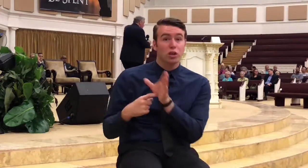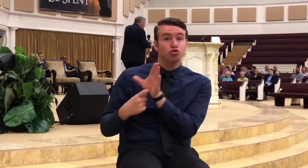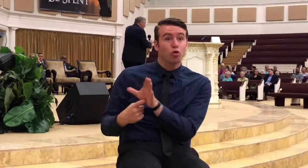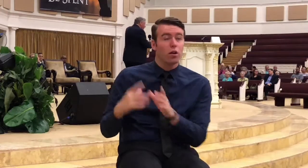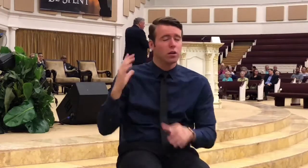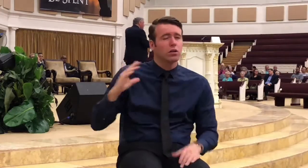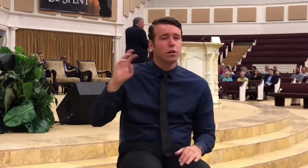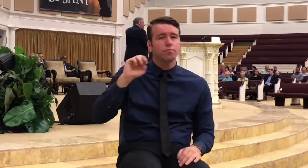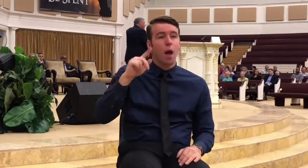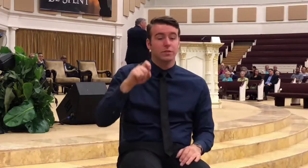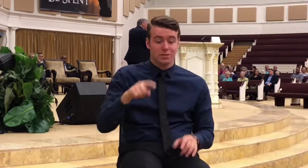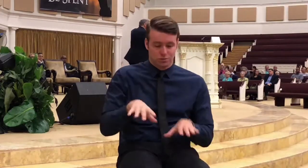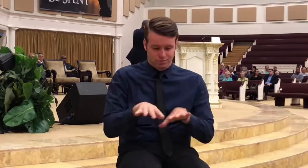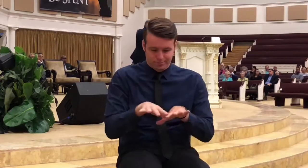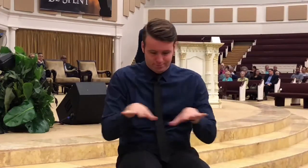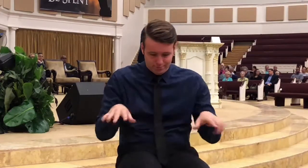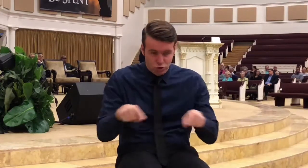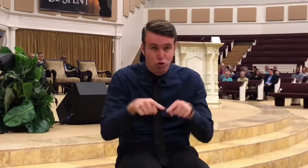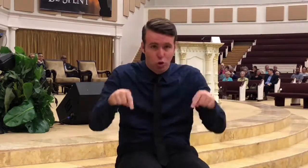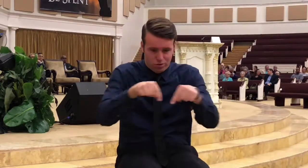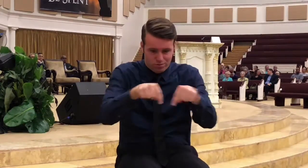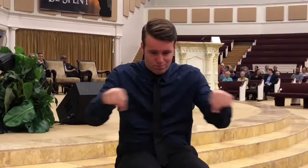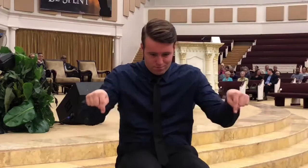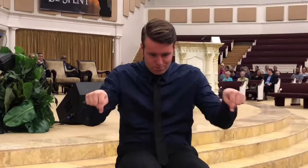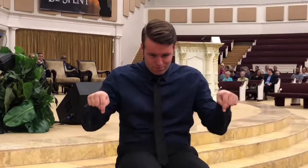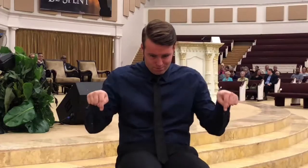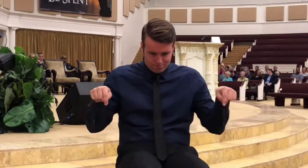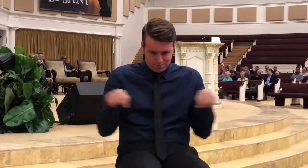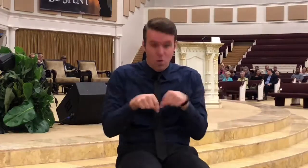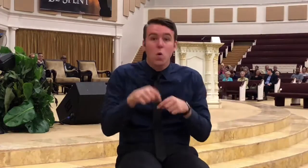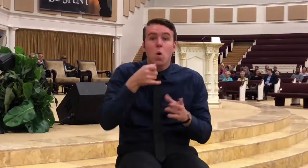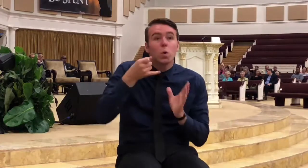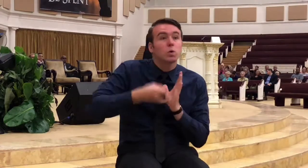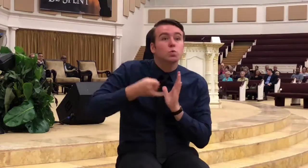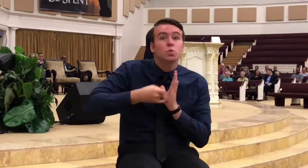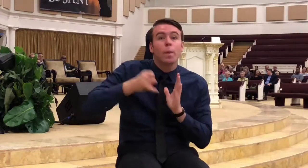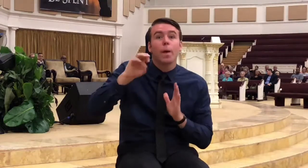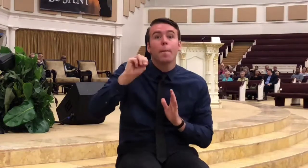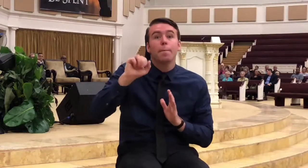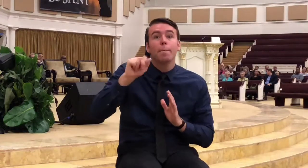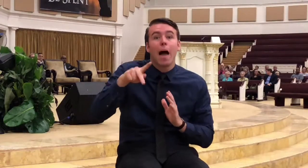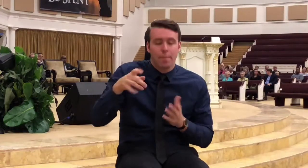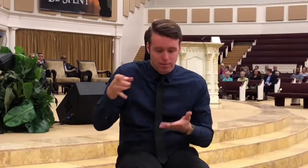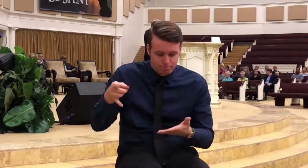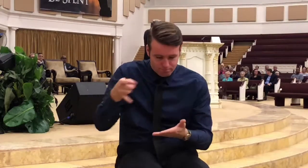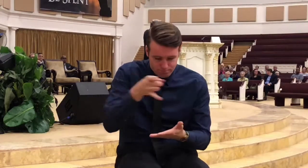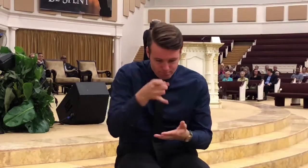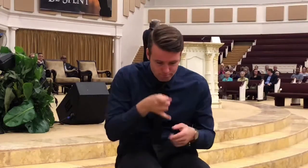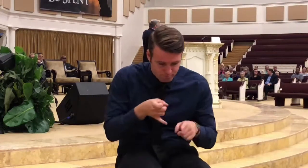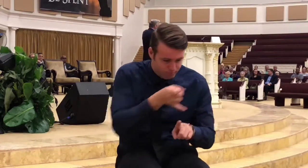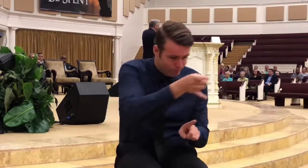ocean, then the cartographer, the guy that drew the map, would say,